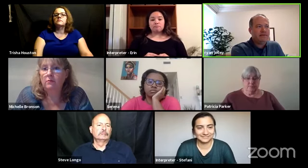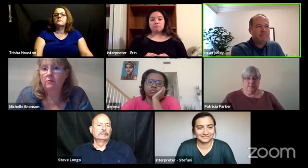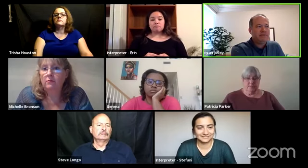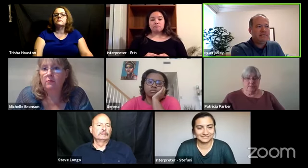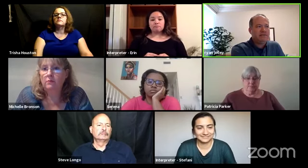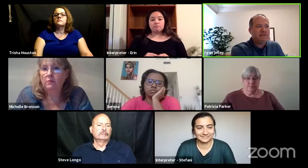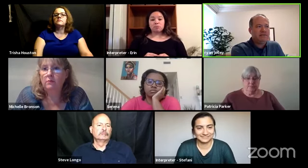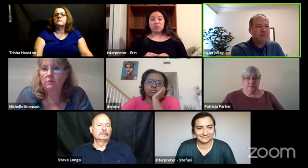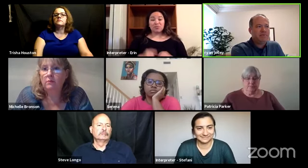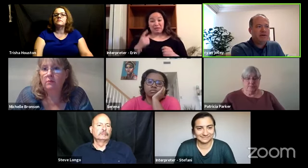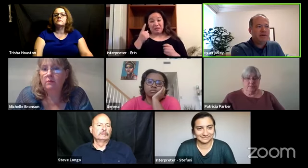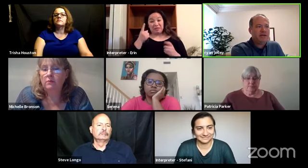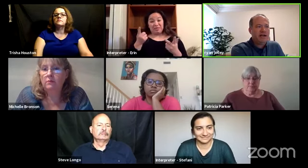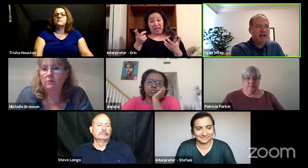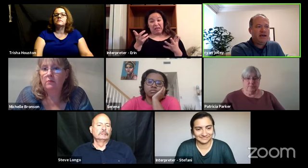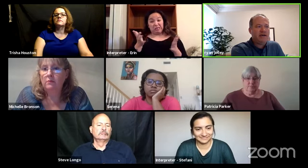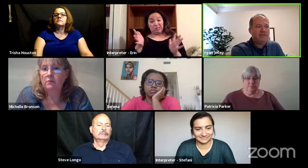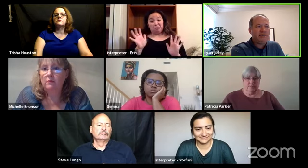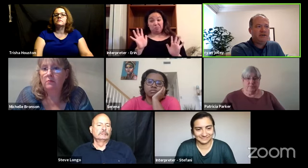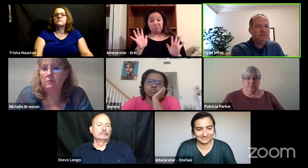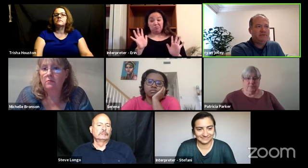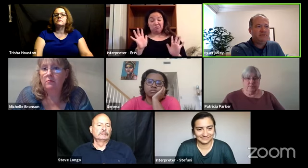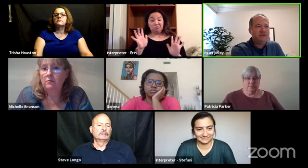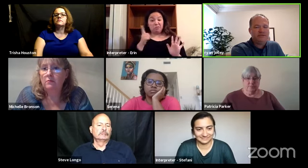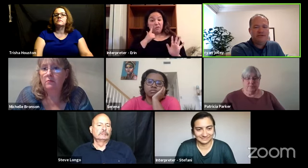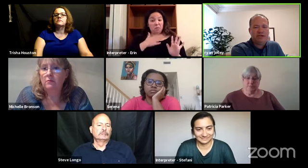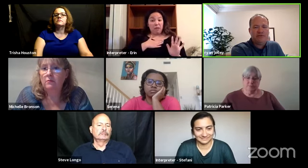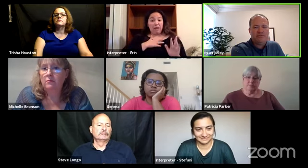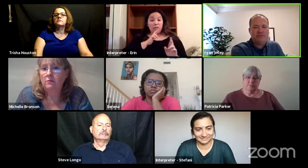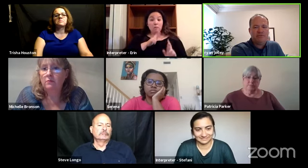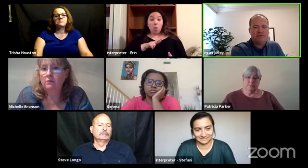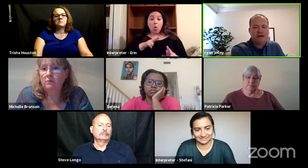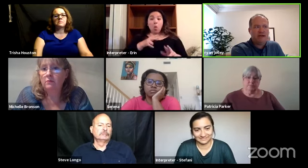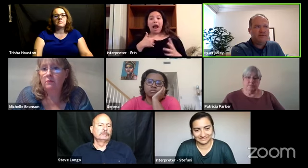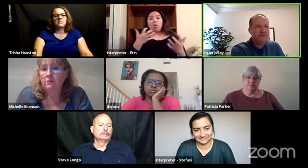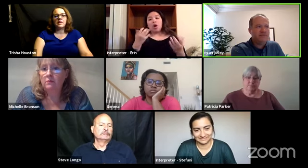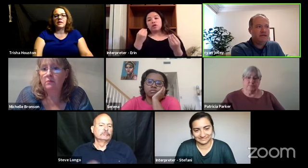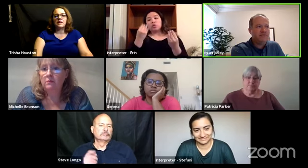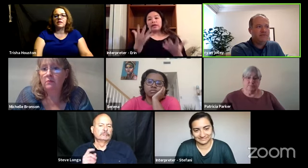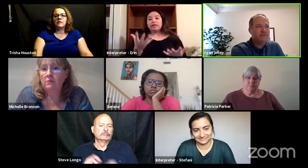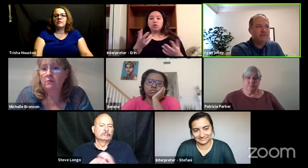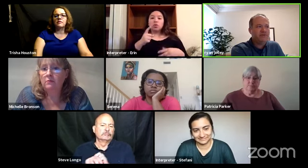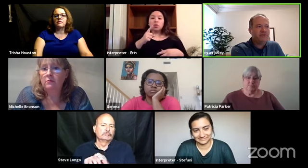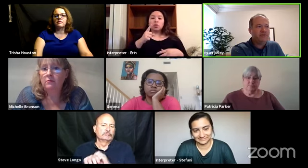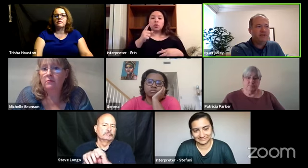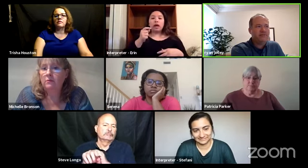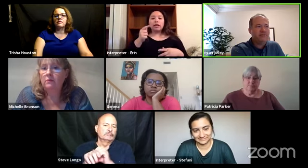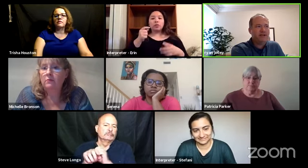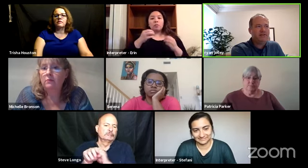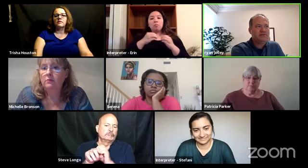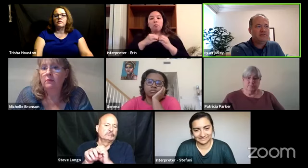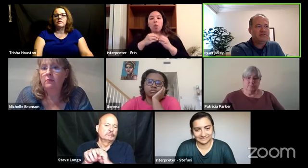That's basically probably all that I have. Just wanted to give you kind of a high level overview of the financial statements